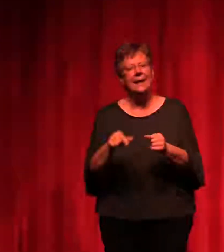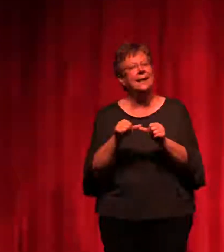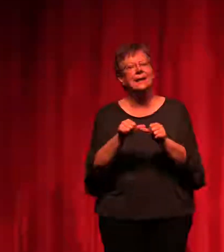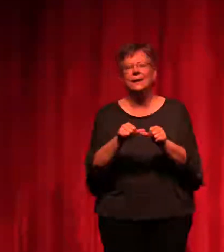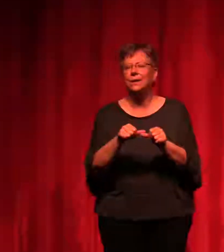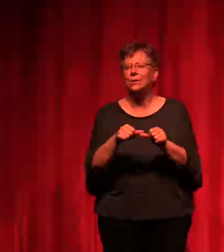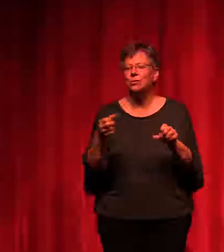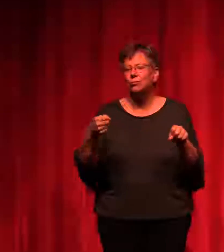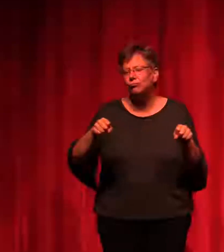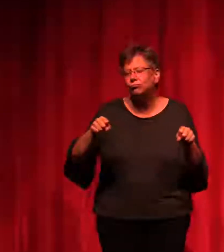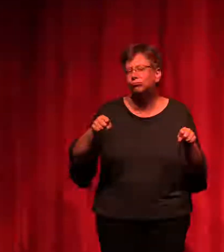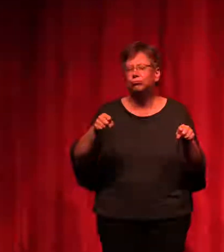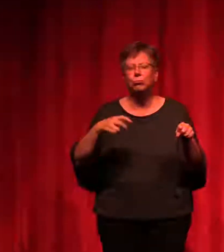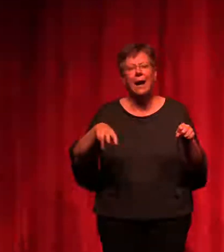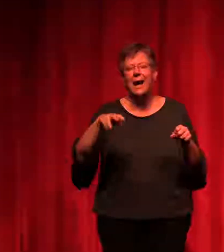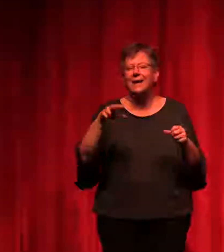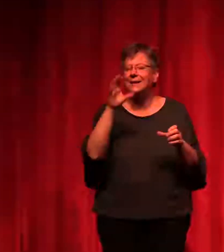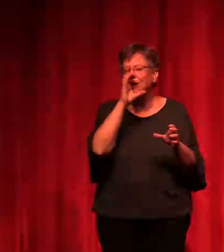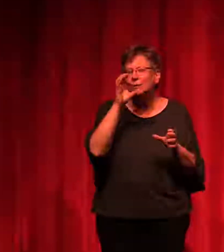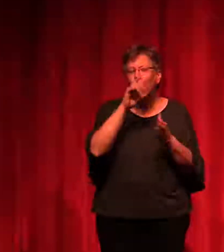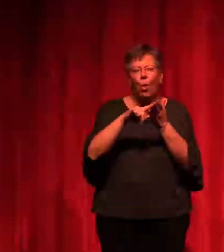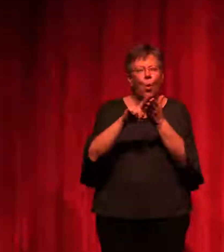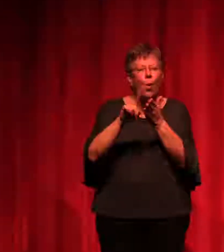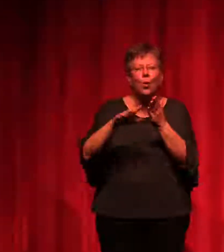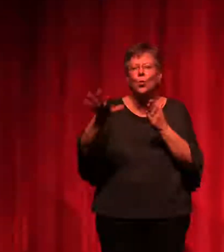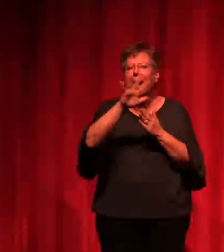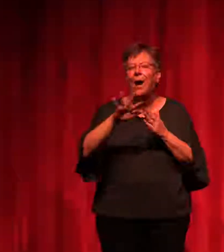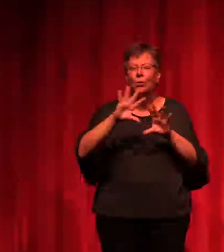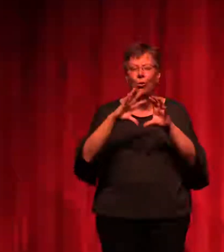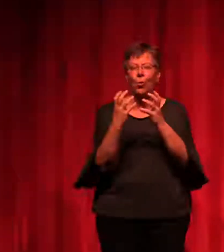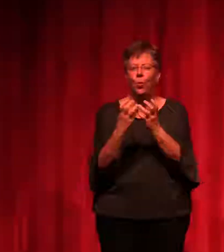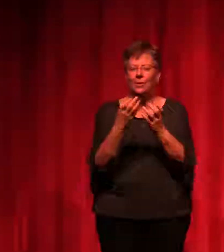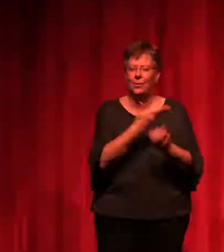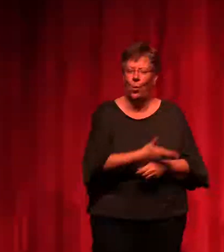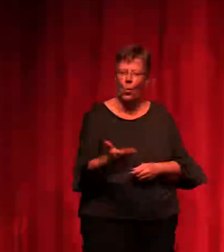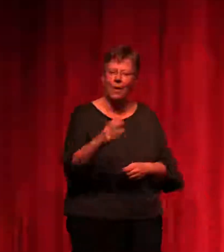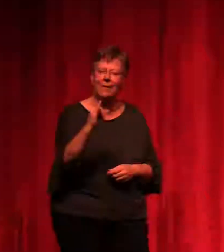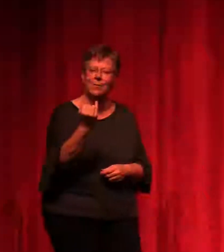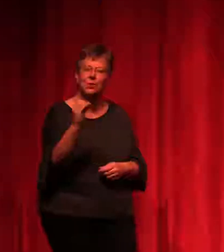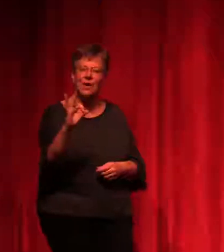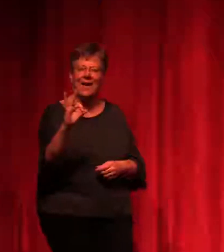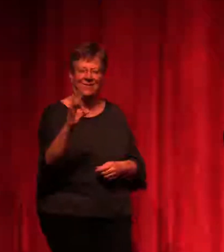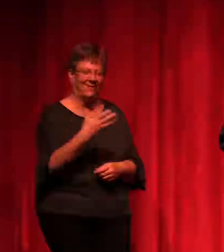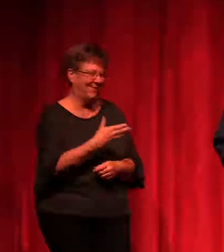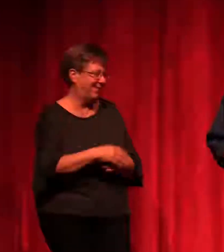ride and explore new places around the world. Please welcome Geoff Sutton.